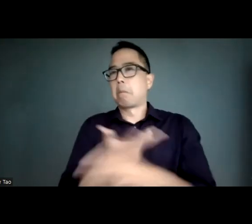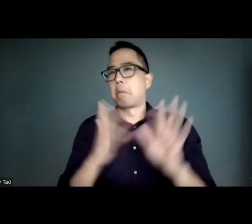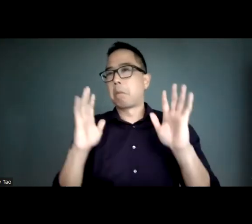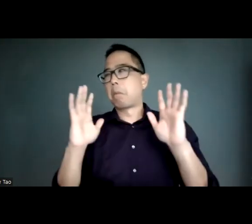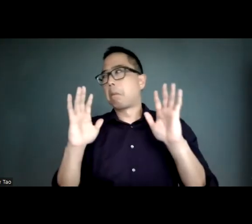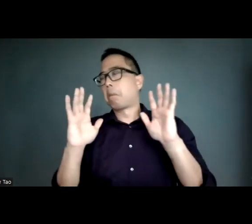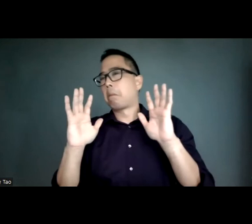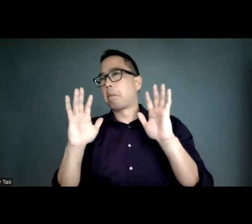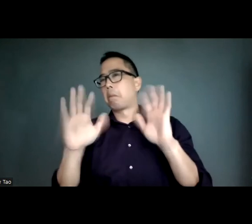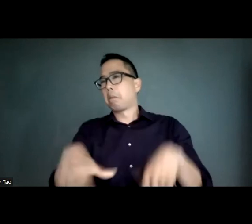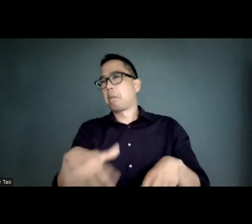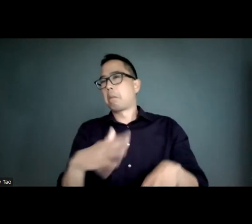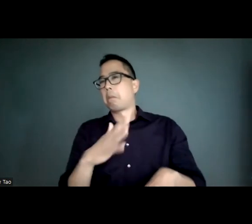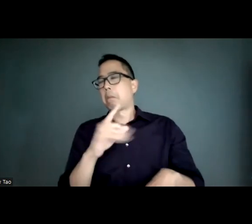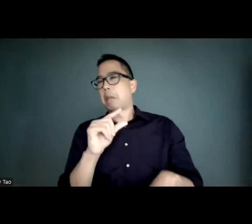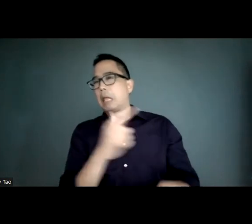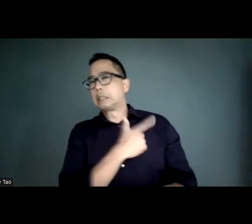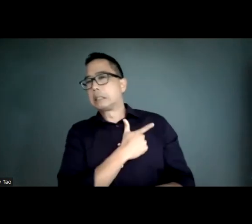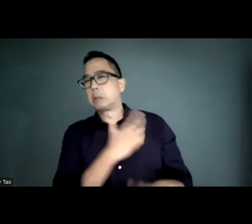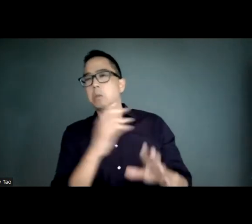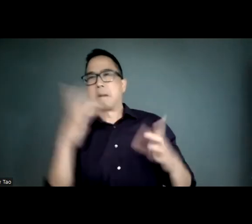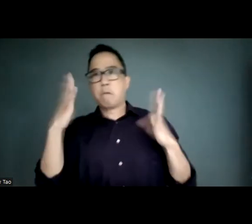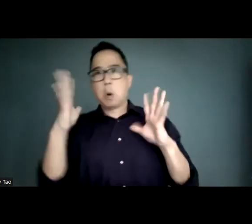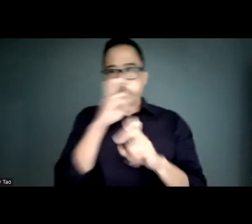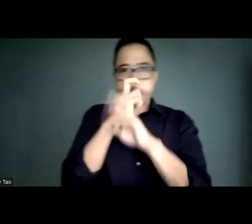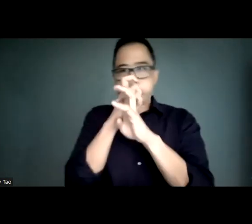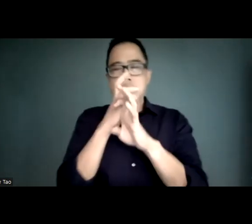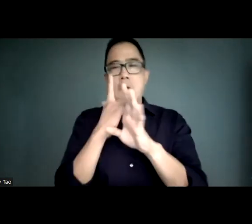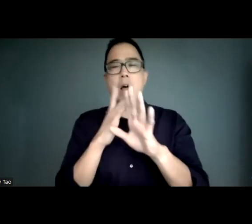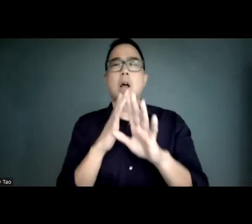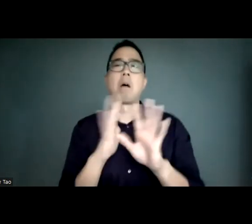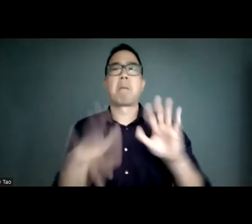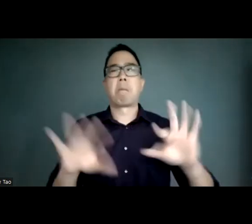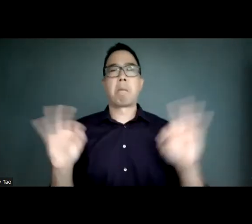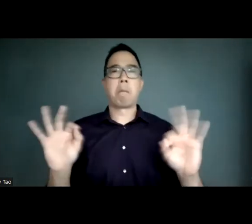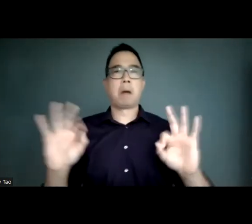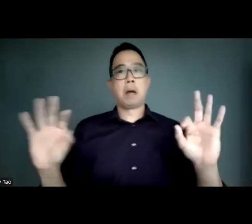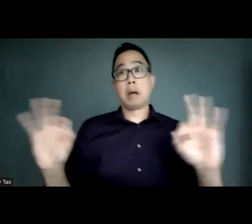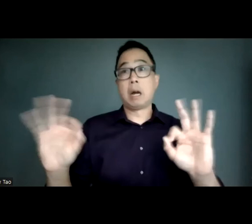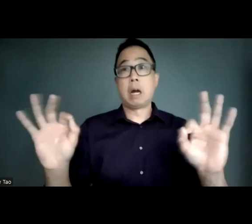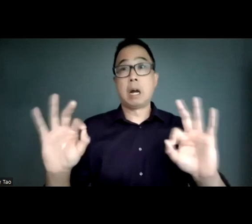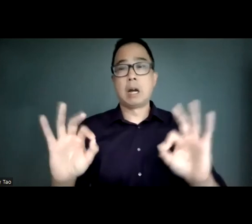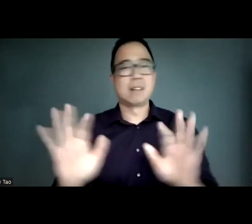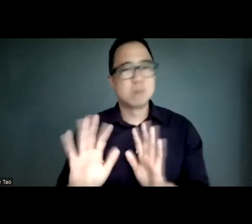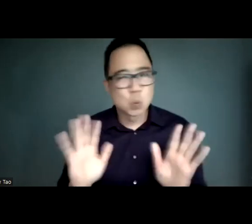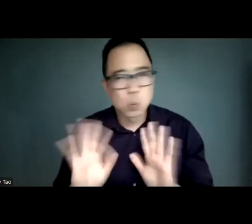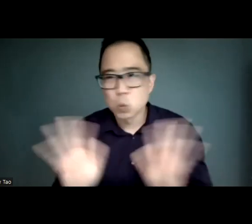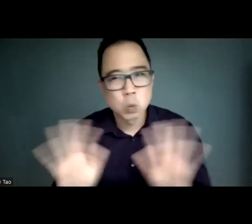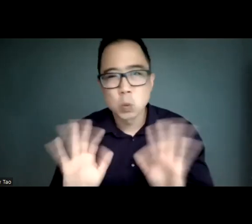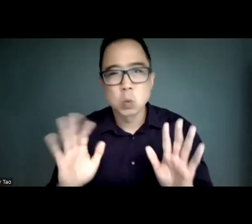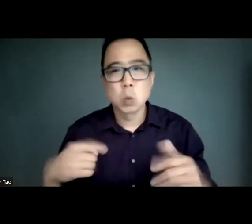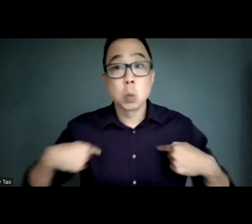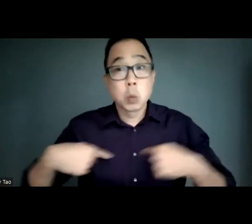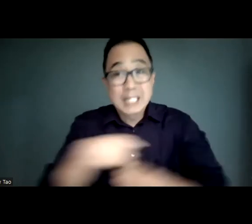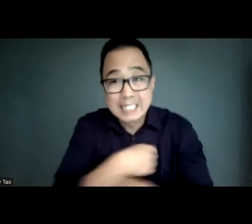So as of late, a lot of people have felt like we're essentially out of the pandemic and are exhausted